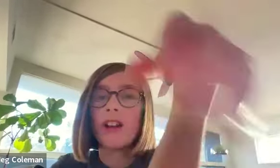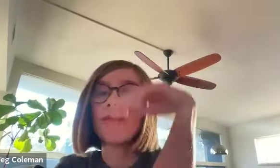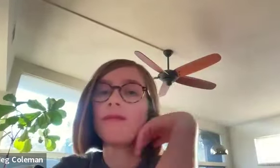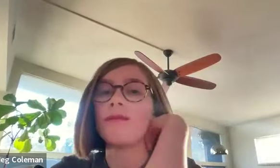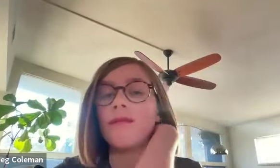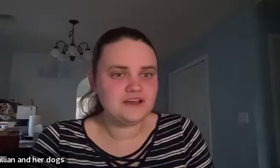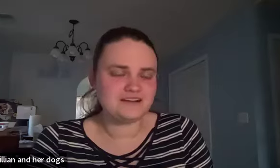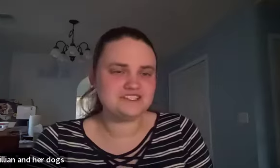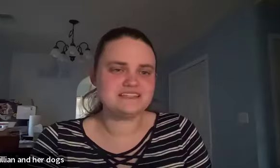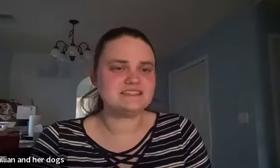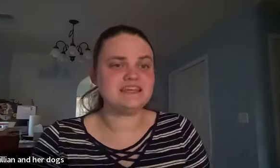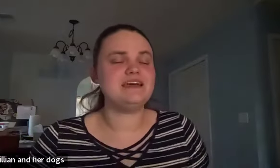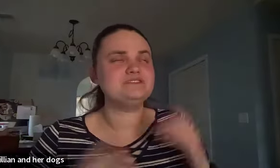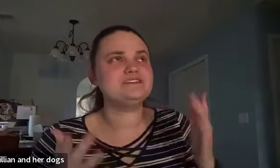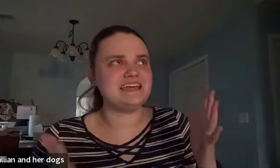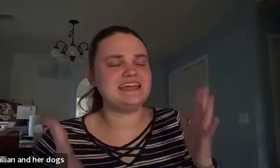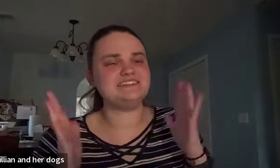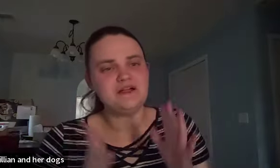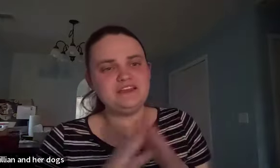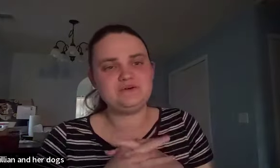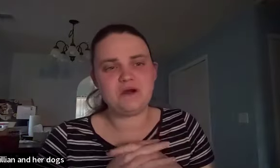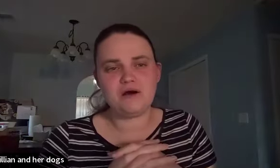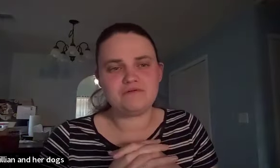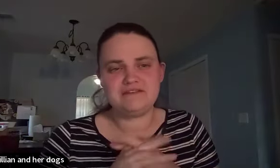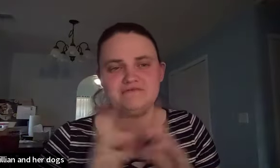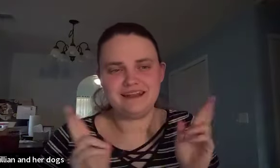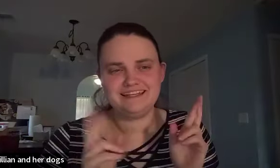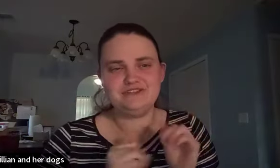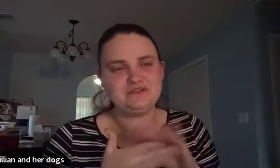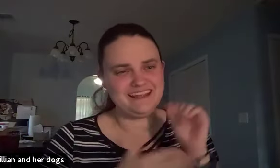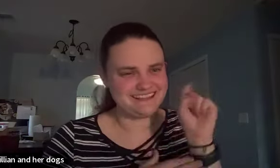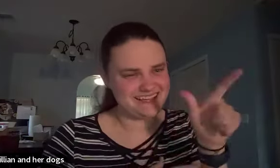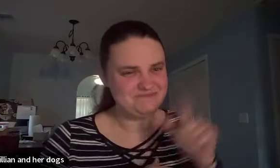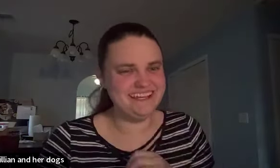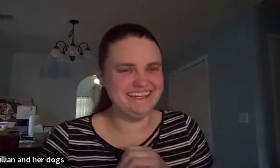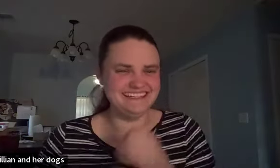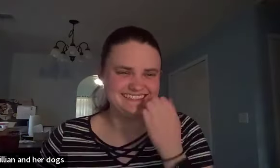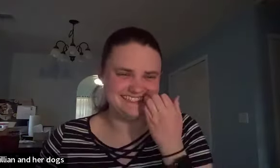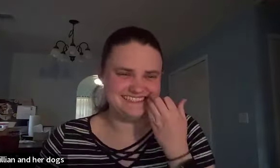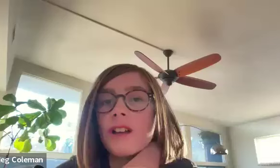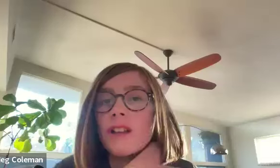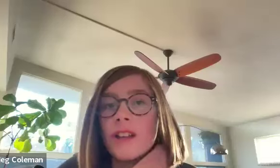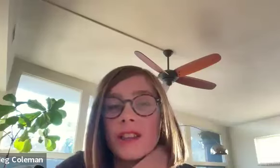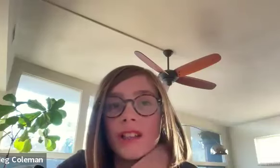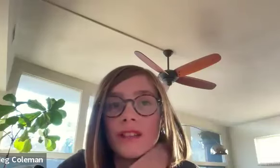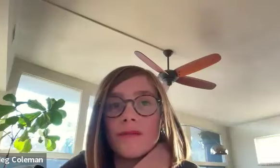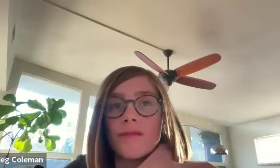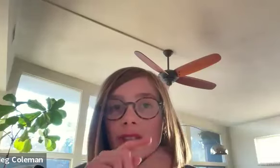sorry. no, you're good. I was gonna say it's like you were already ready to learn ASL. Yeah. I think